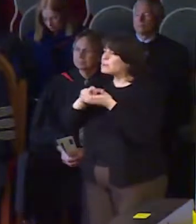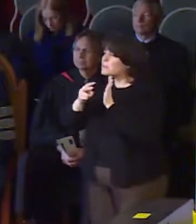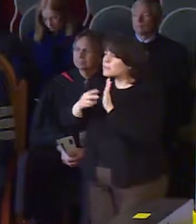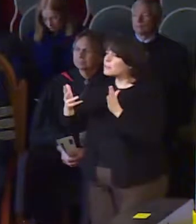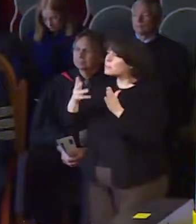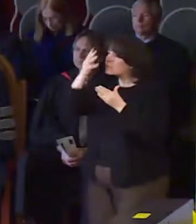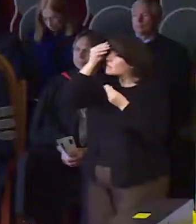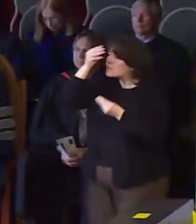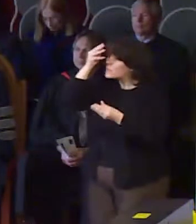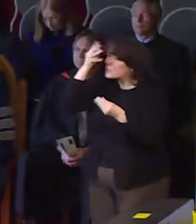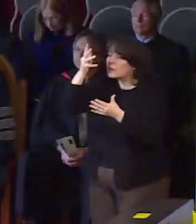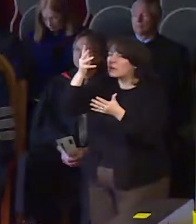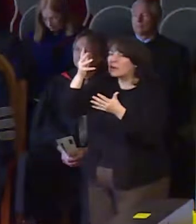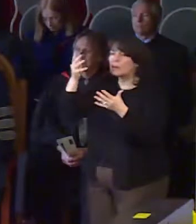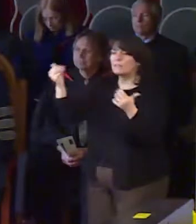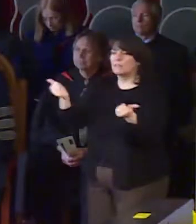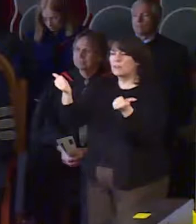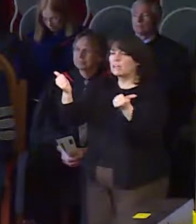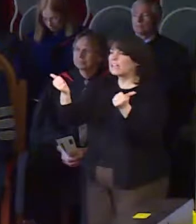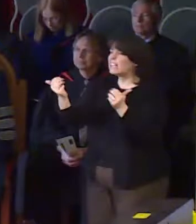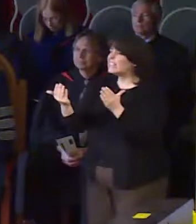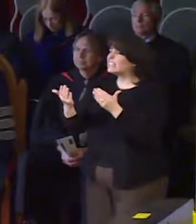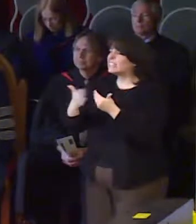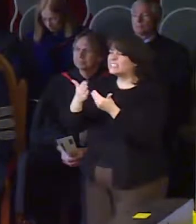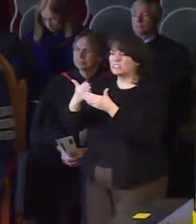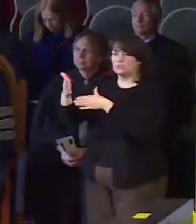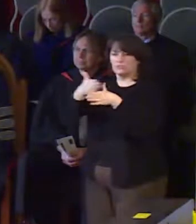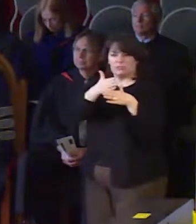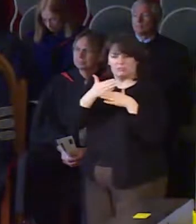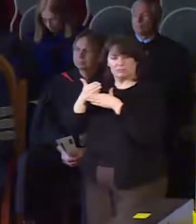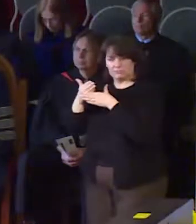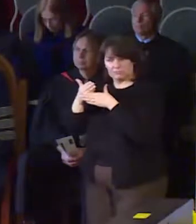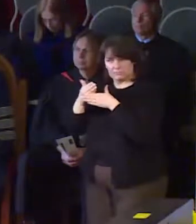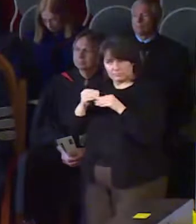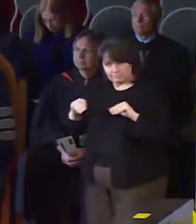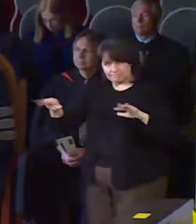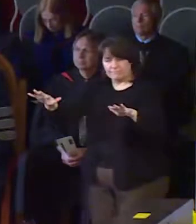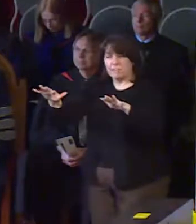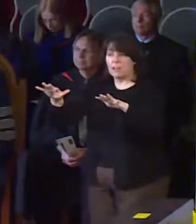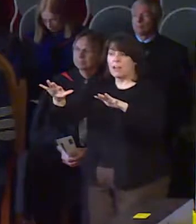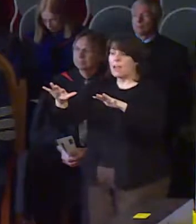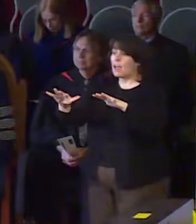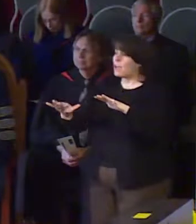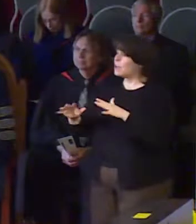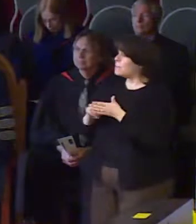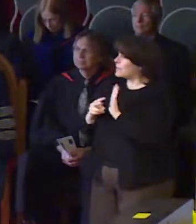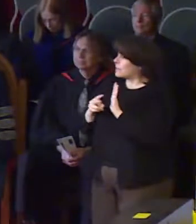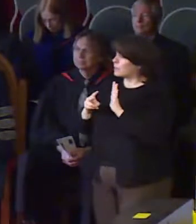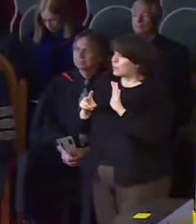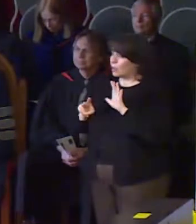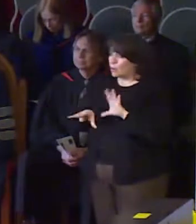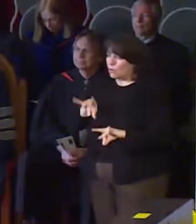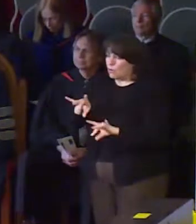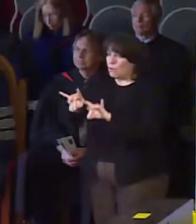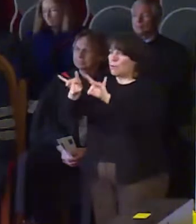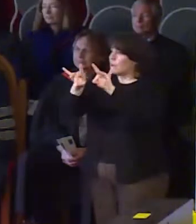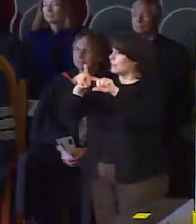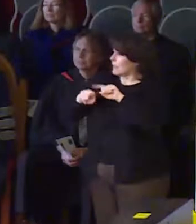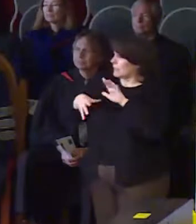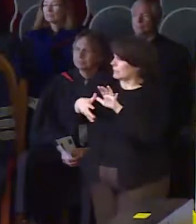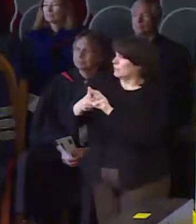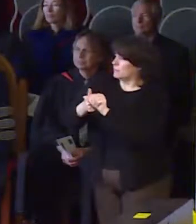more accessible and more abundant than ever. This is accelerating discovery and new learning faster than many of us can even keep up